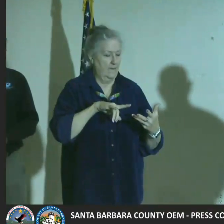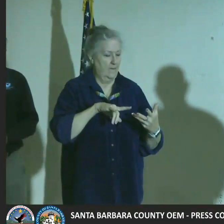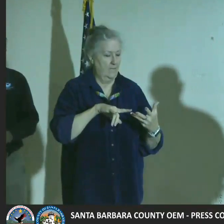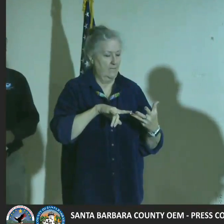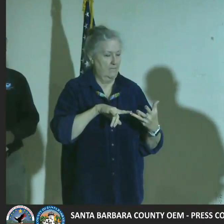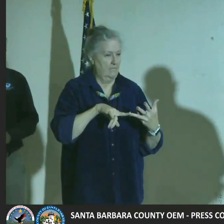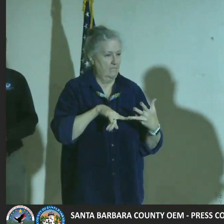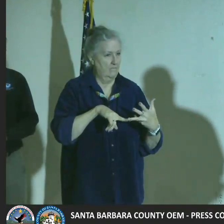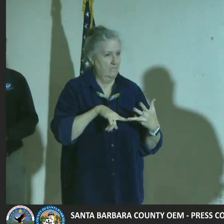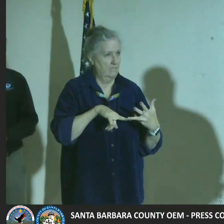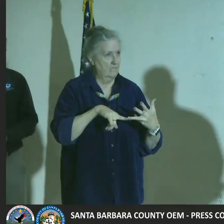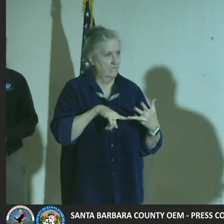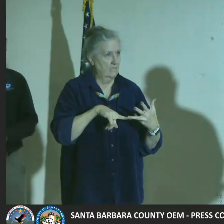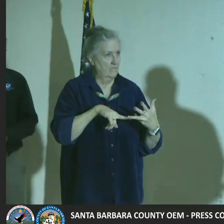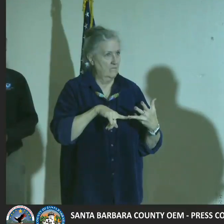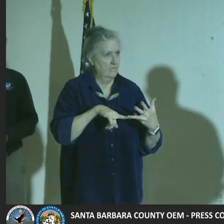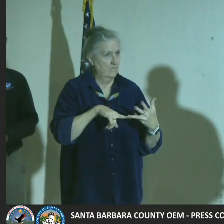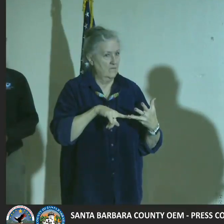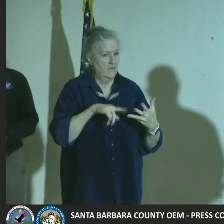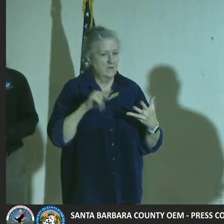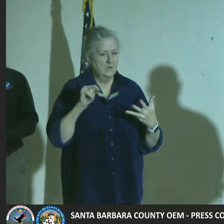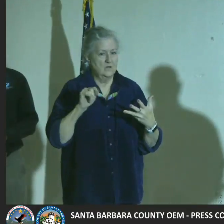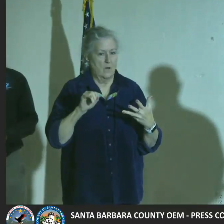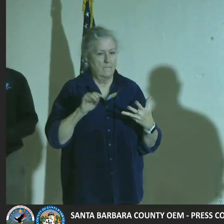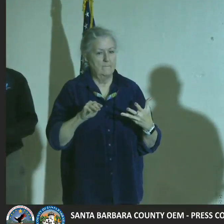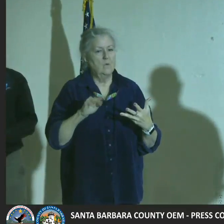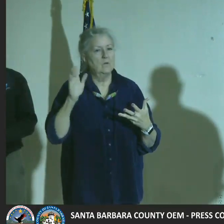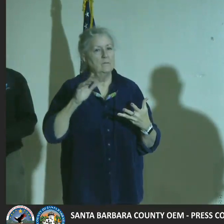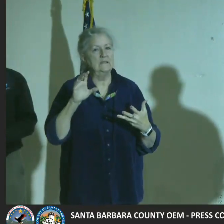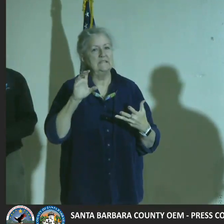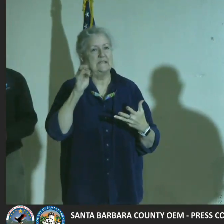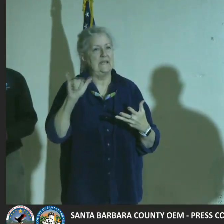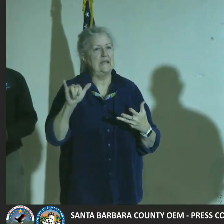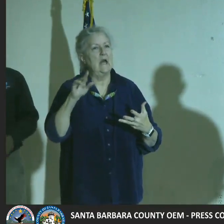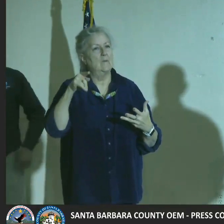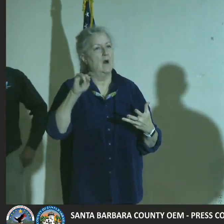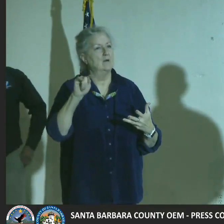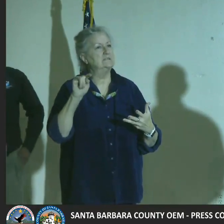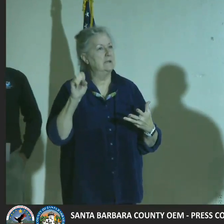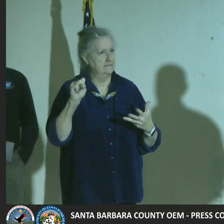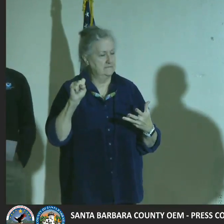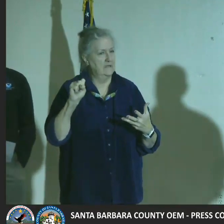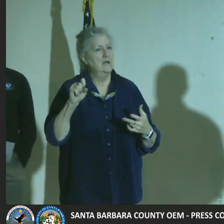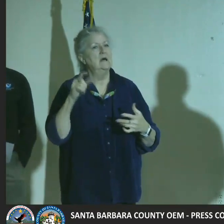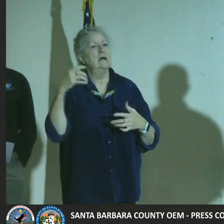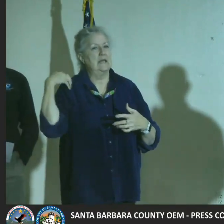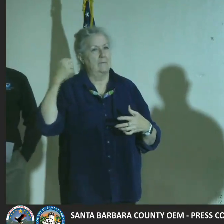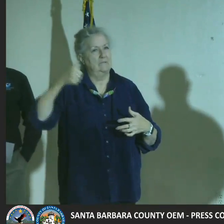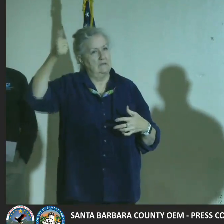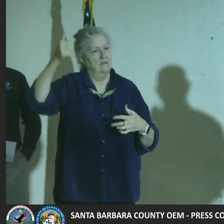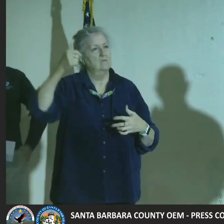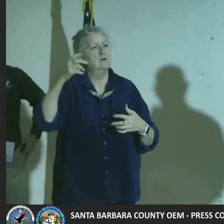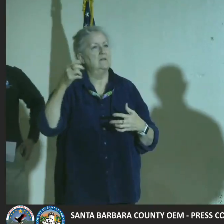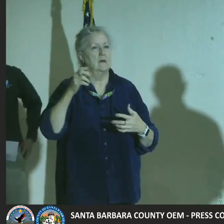And followed Tom will be Cindy Ponce. She's captain with the California Highway Patrol,